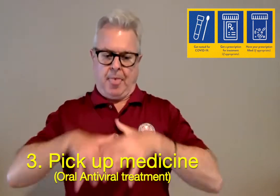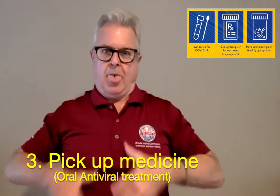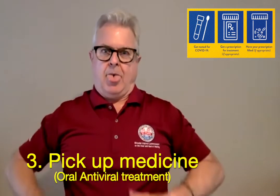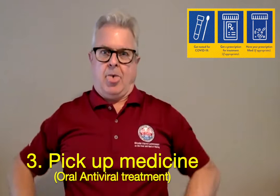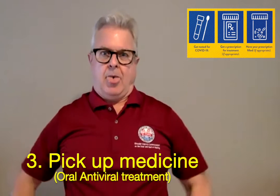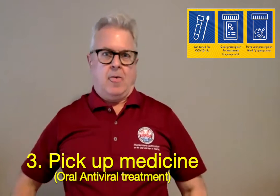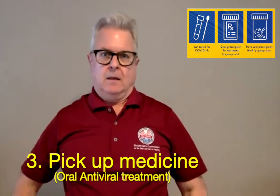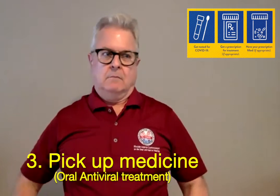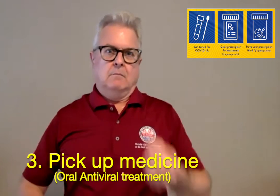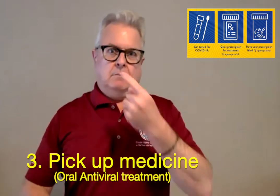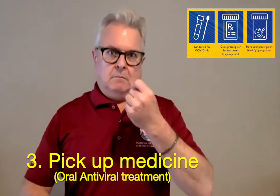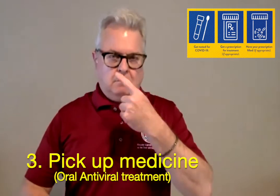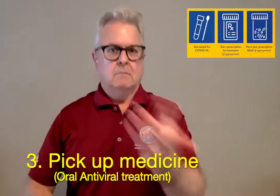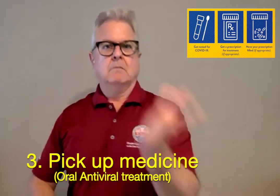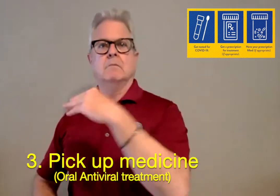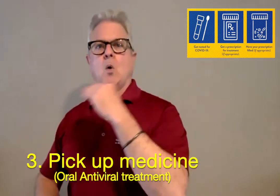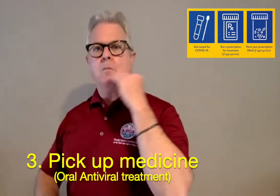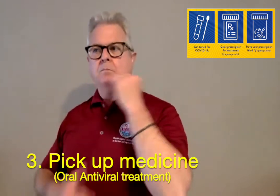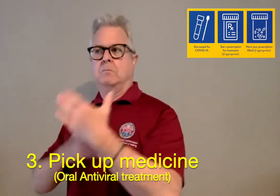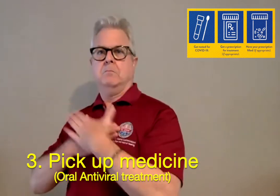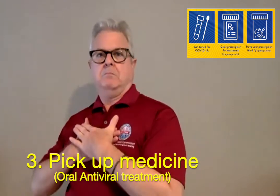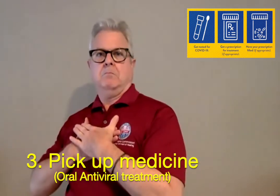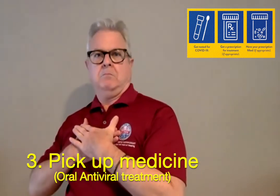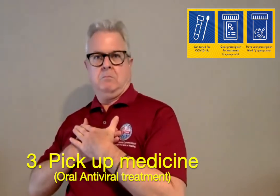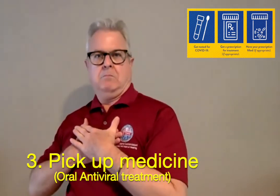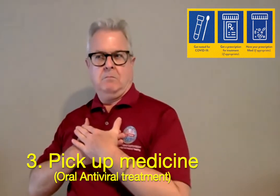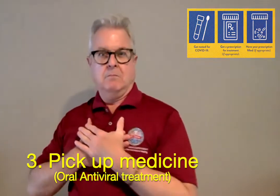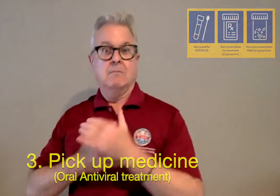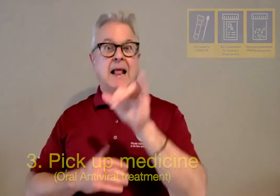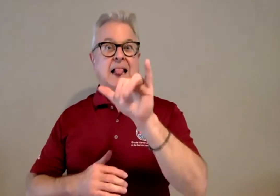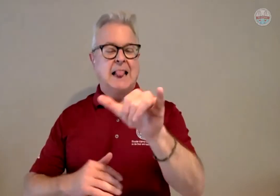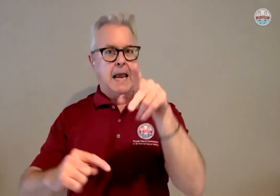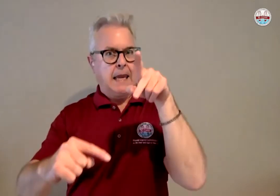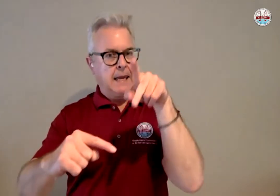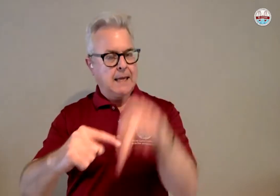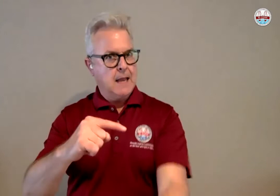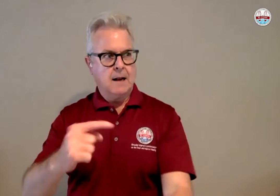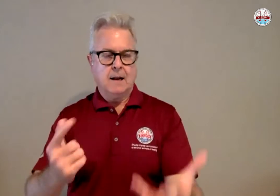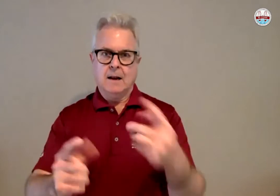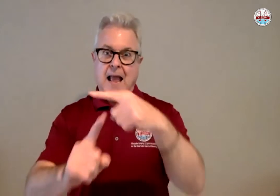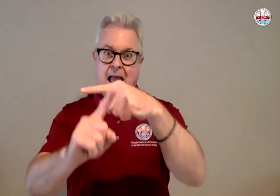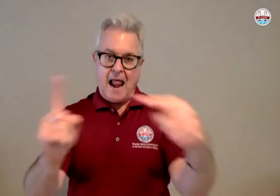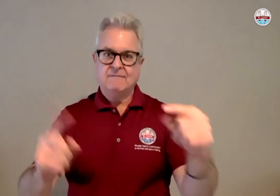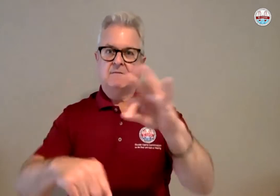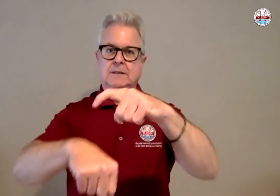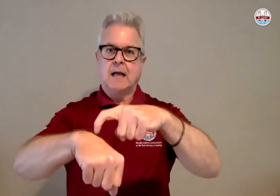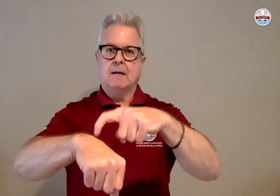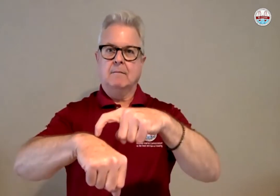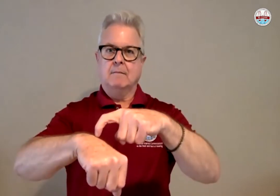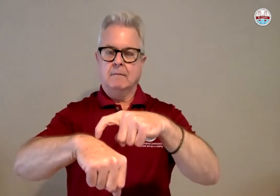further the development of having that COVID-19 manifest itself further. Then you would go home and rest. That cuts a lot of